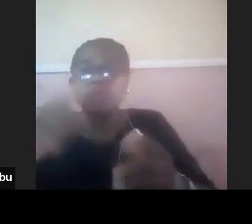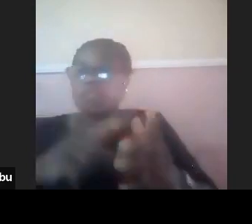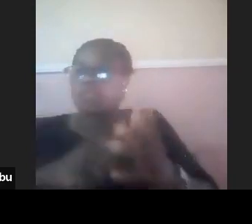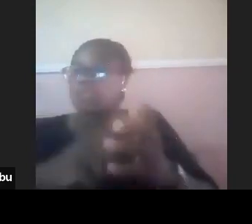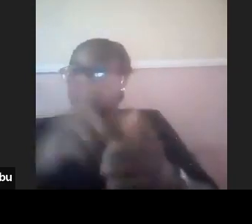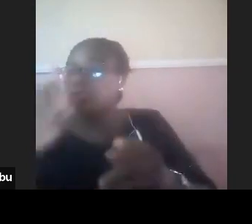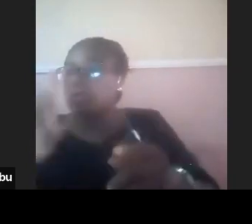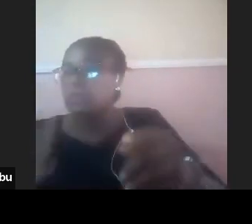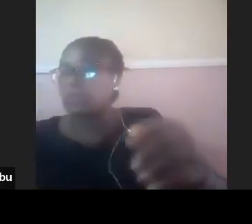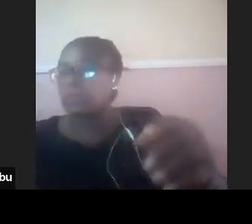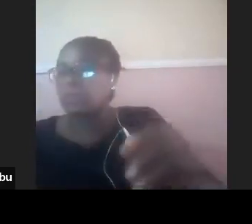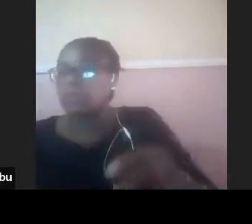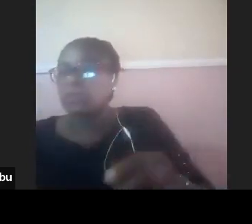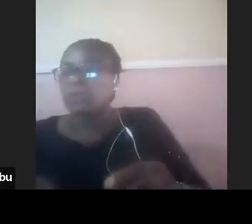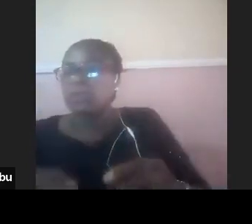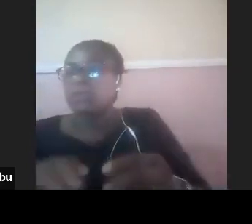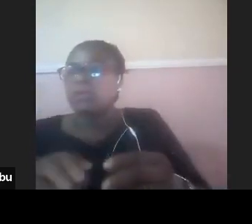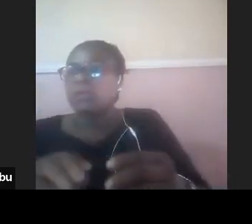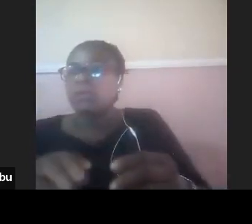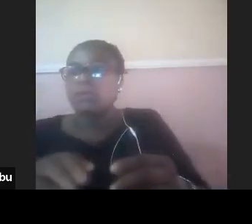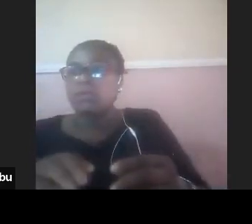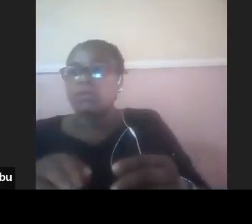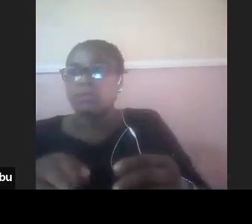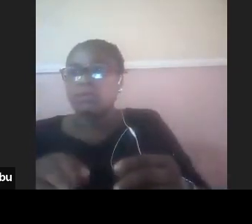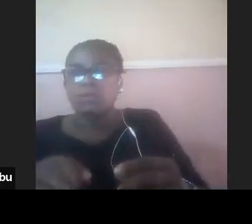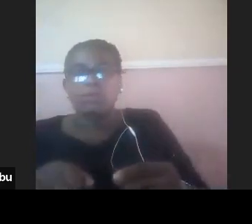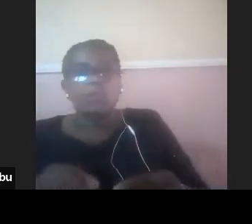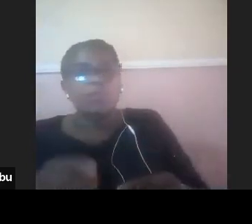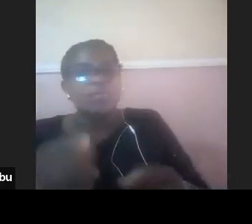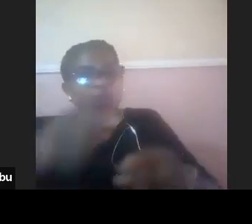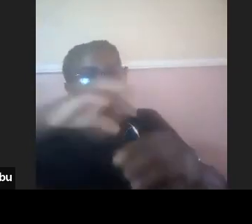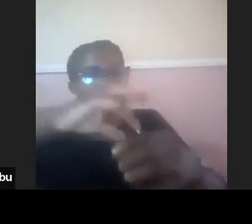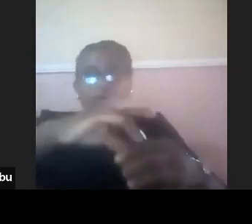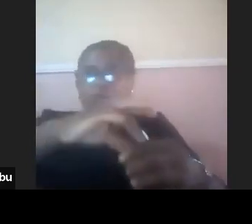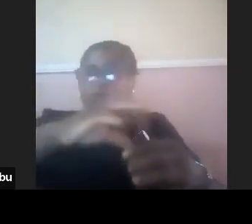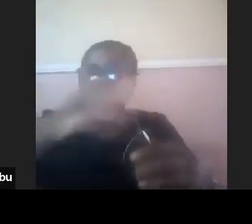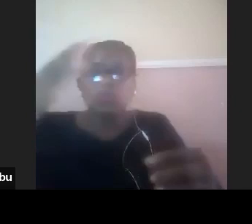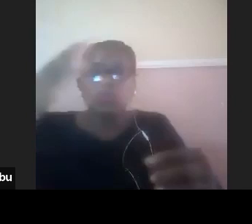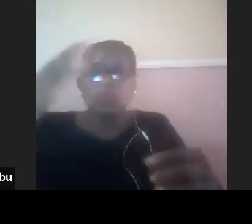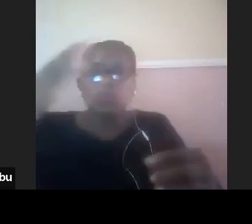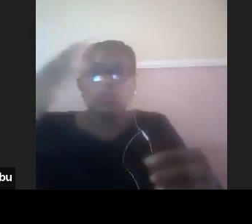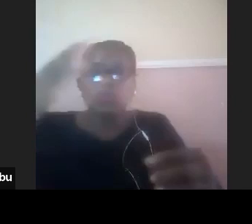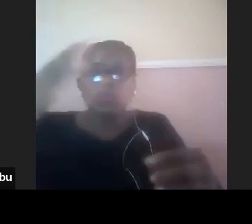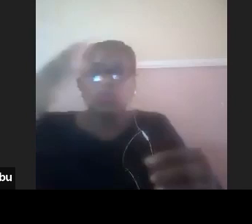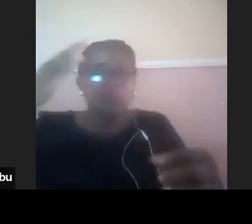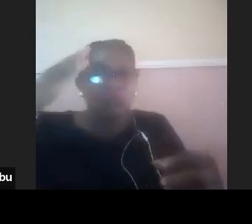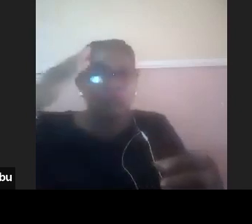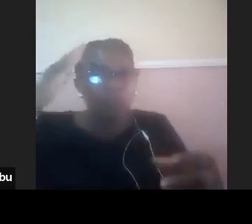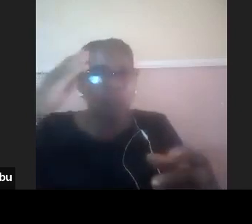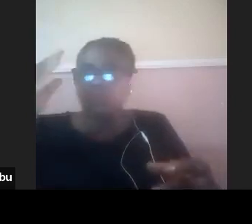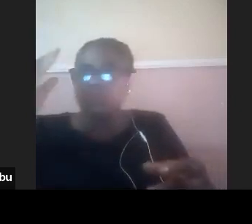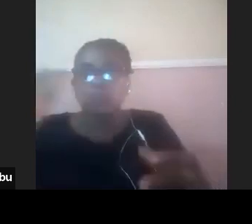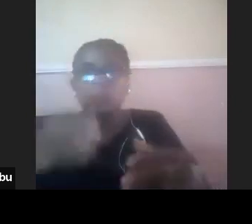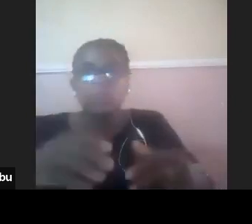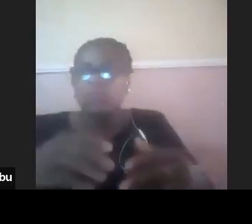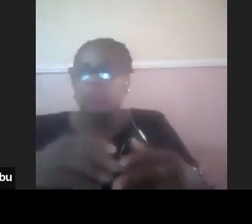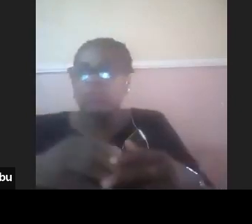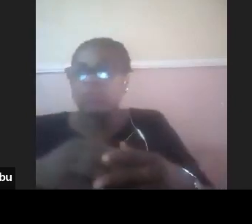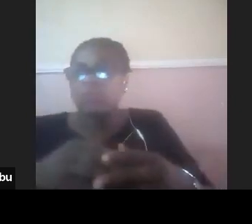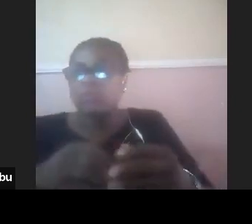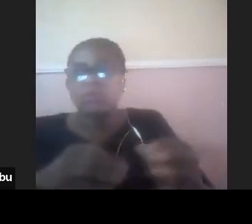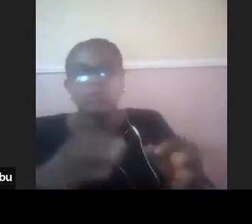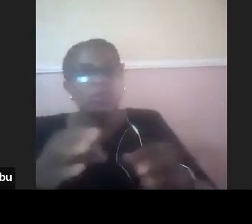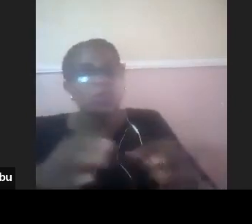than qualify them. What do I mean? Give a figure to everything. If you qualify